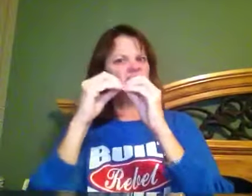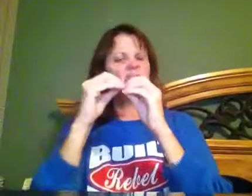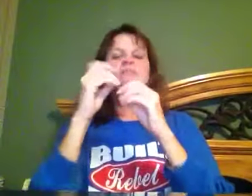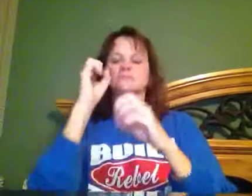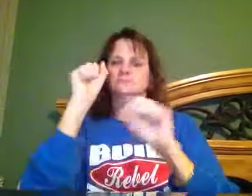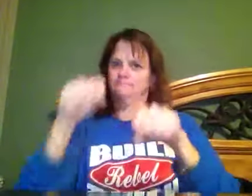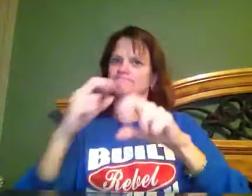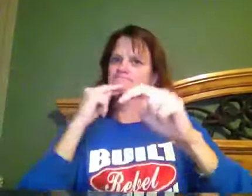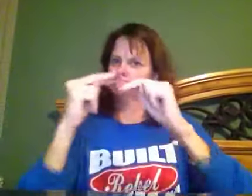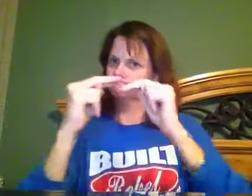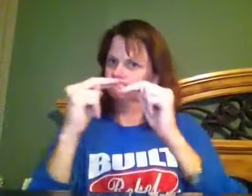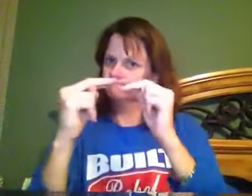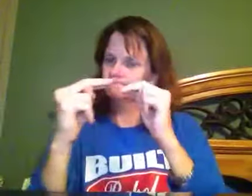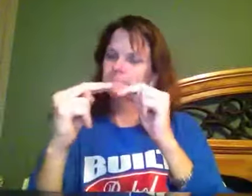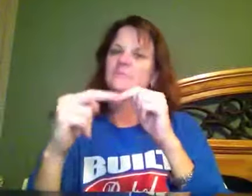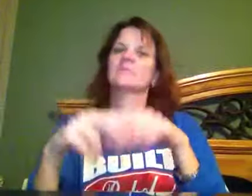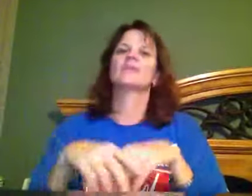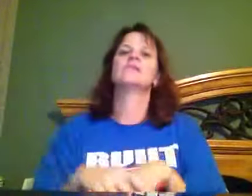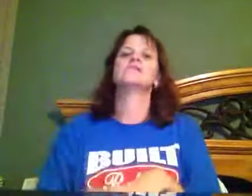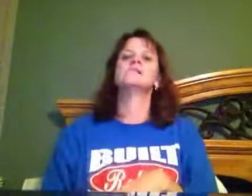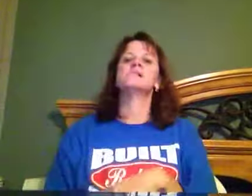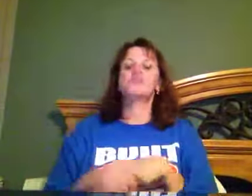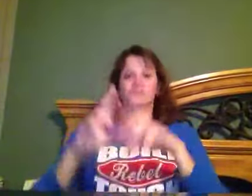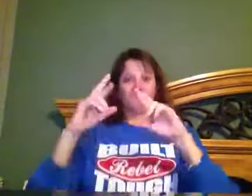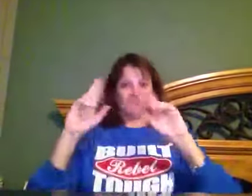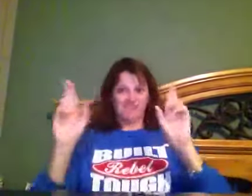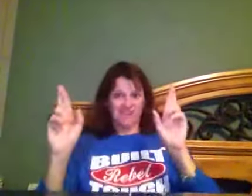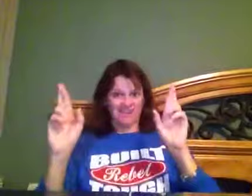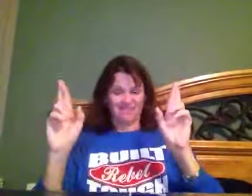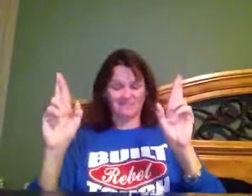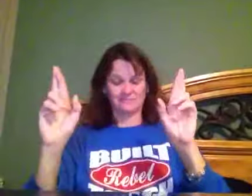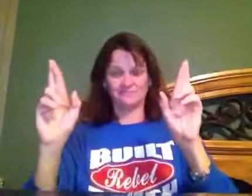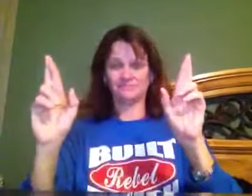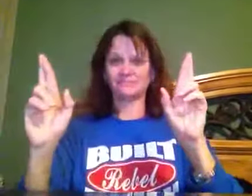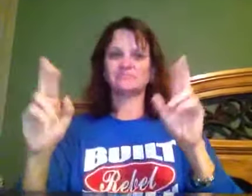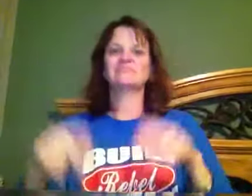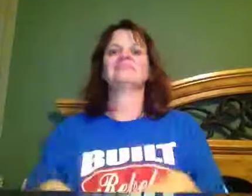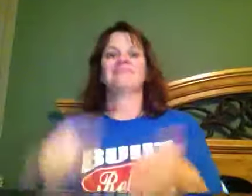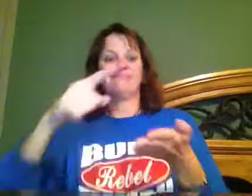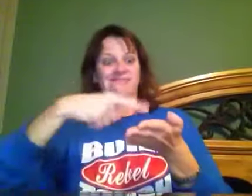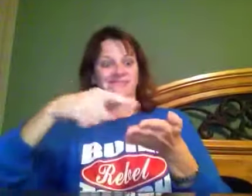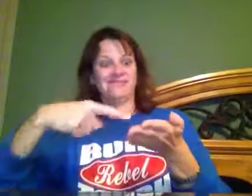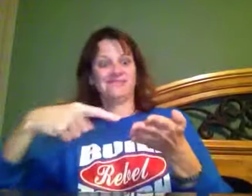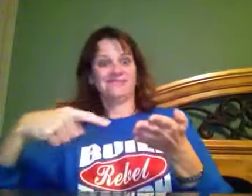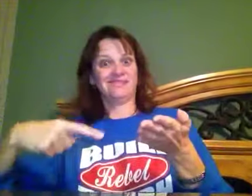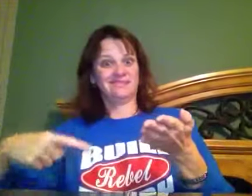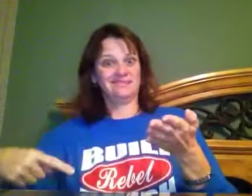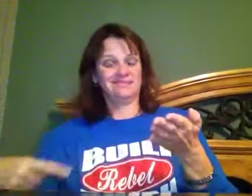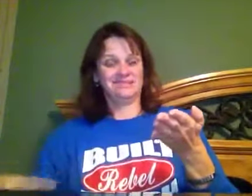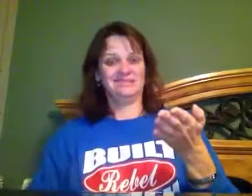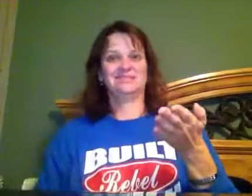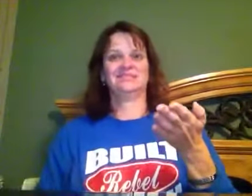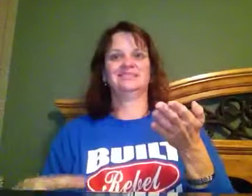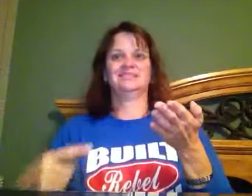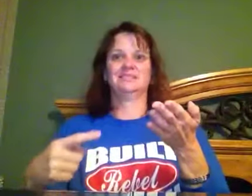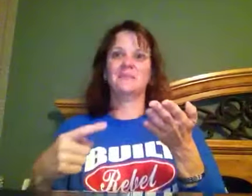get ready to start closing on that house. The inspection is another check that you'll be writing because you will pay for a home